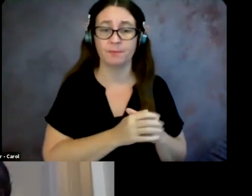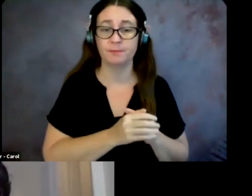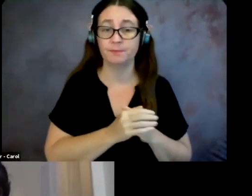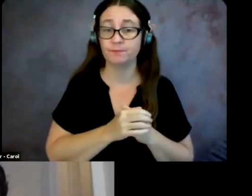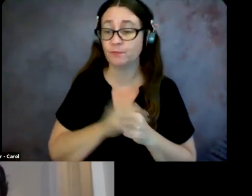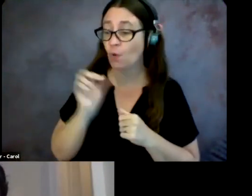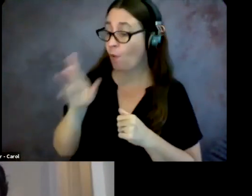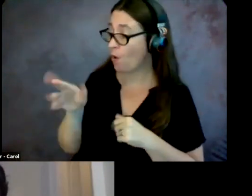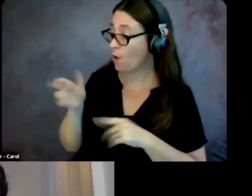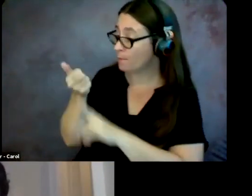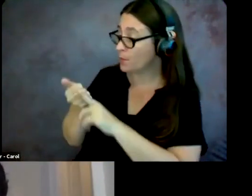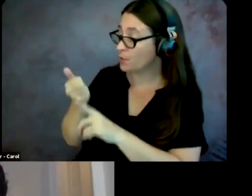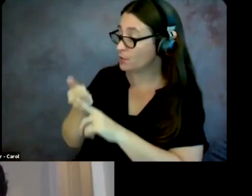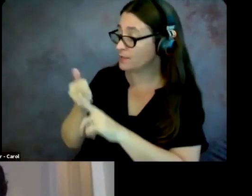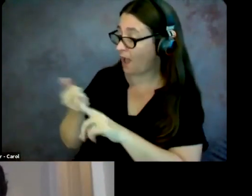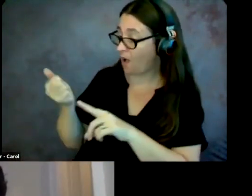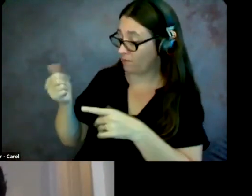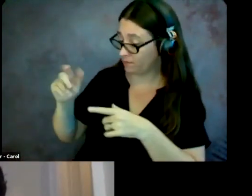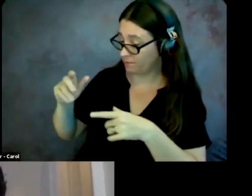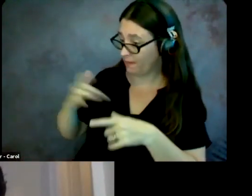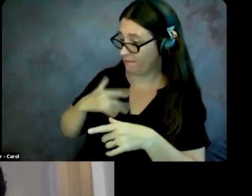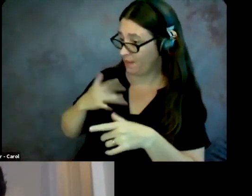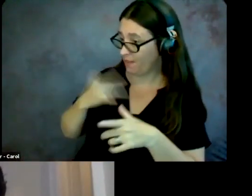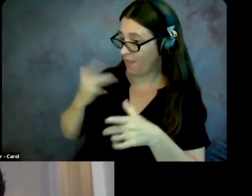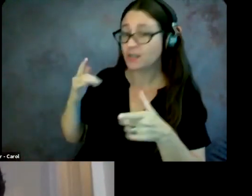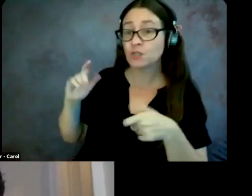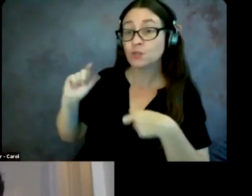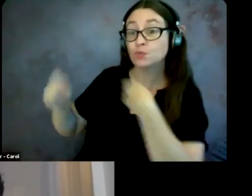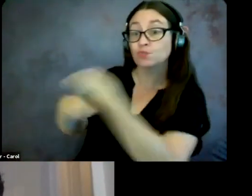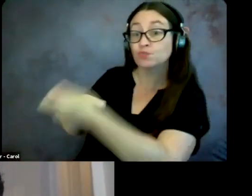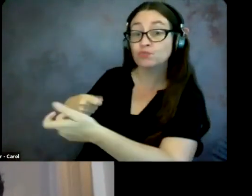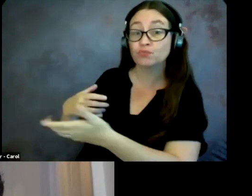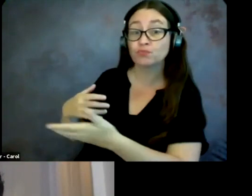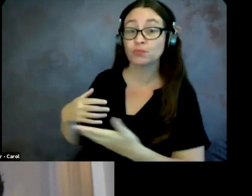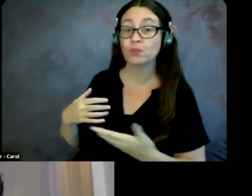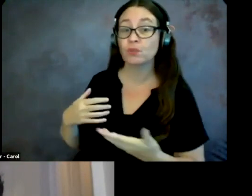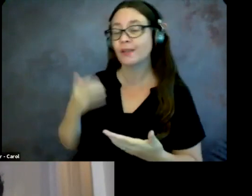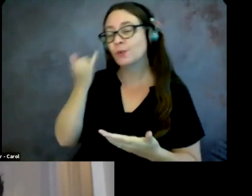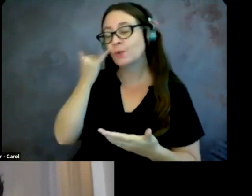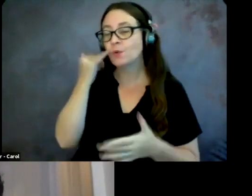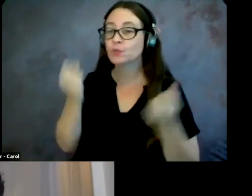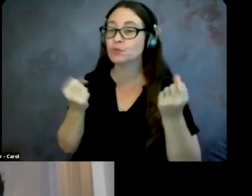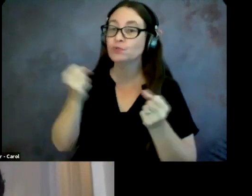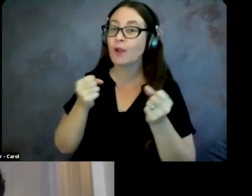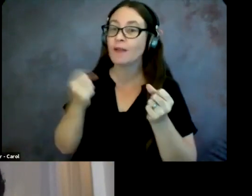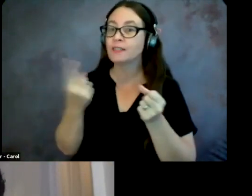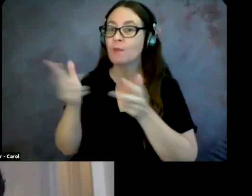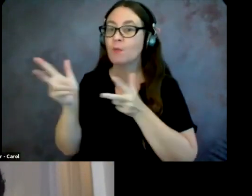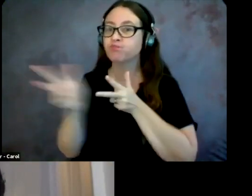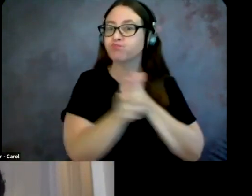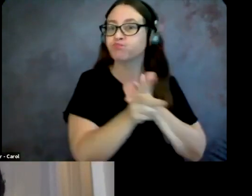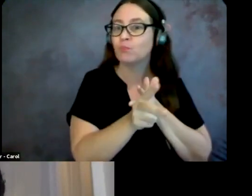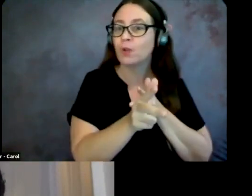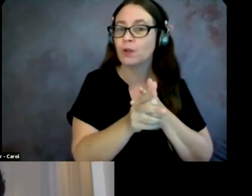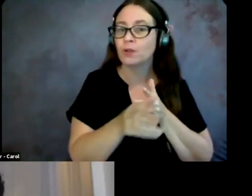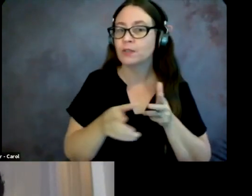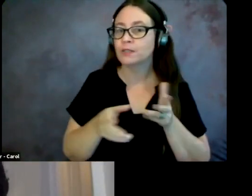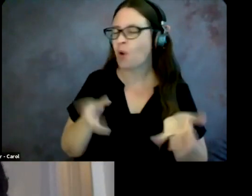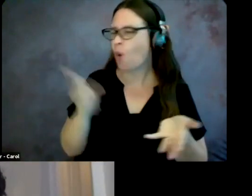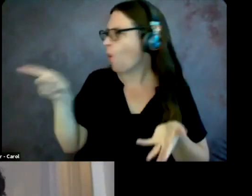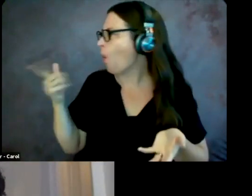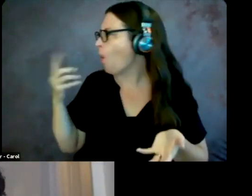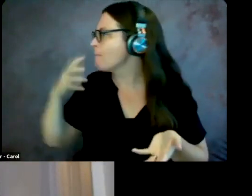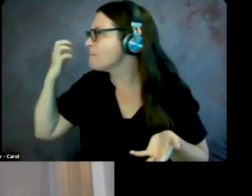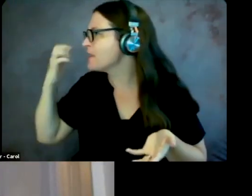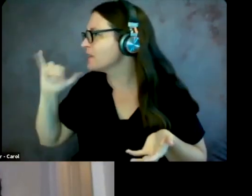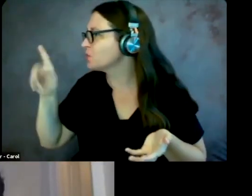Or put yourself in their shoes. Someone cuts you off in traffic and you want to go, oh, you're so mean. What if his wife is in labor and he's trying to get